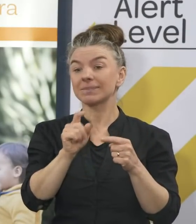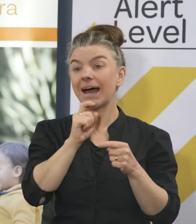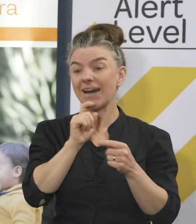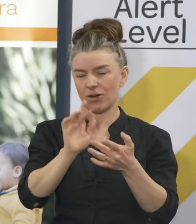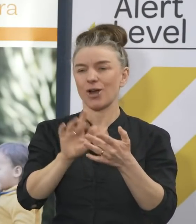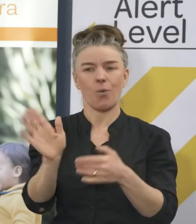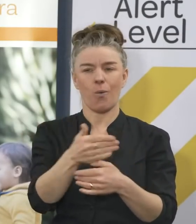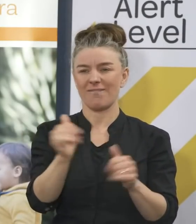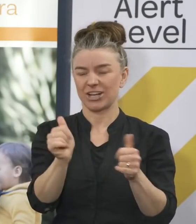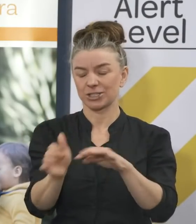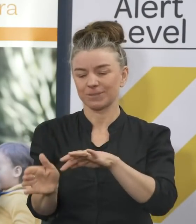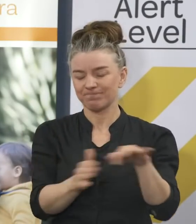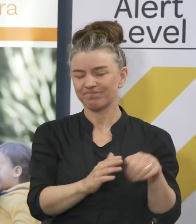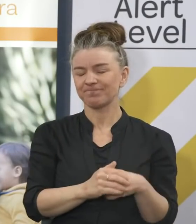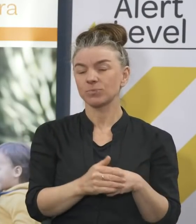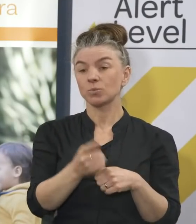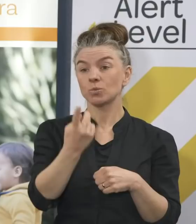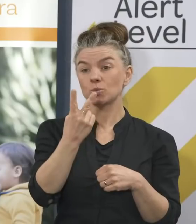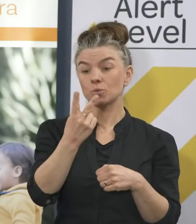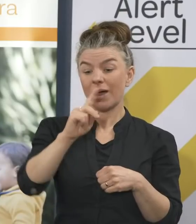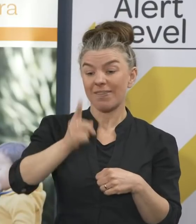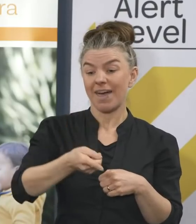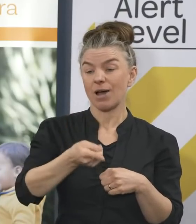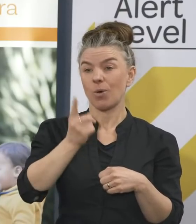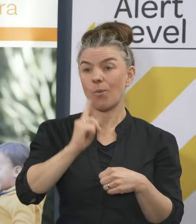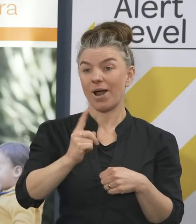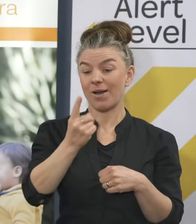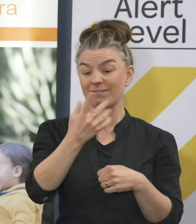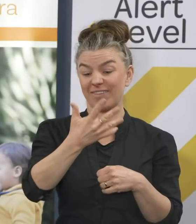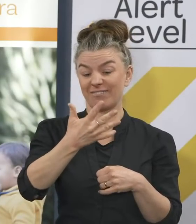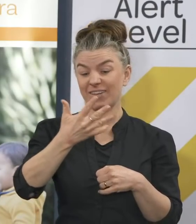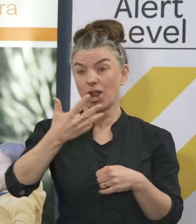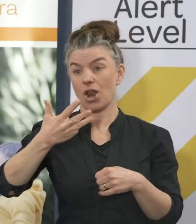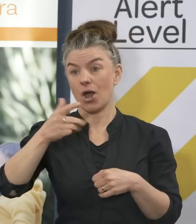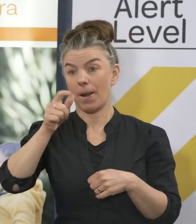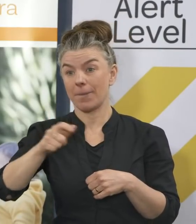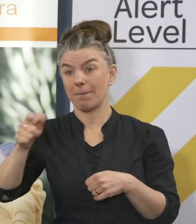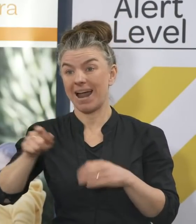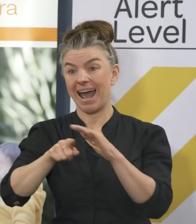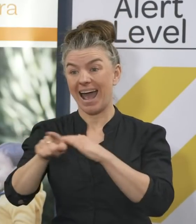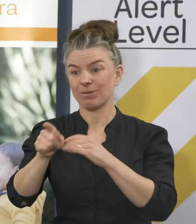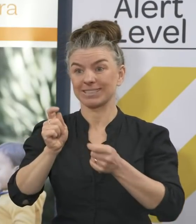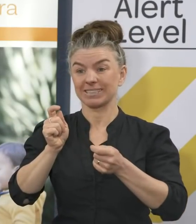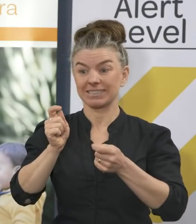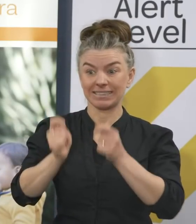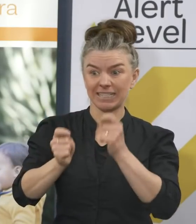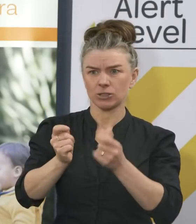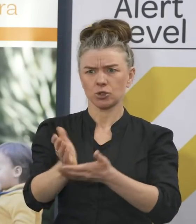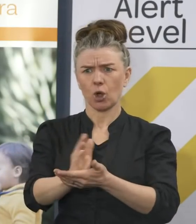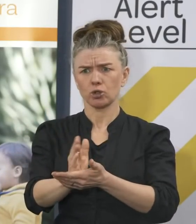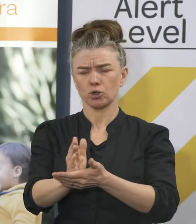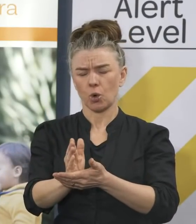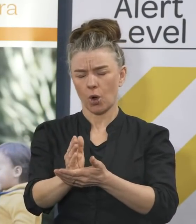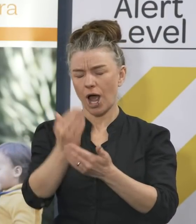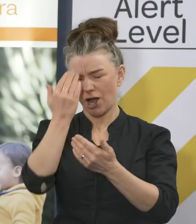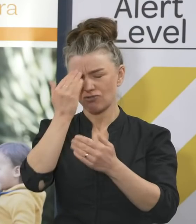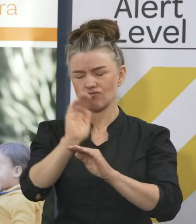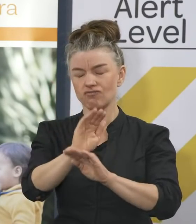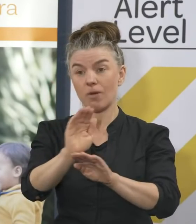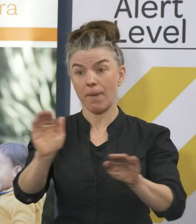Now to our 2,159 that I talked about yesterday. Again, I'd like to start by